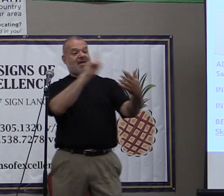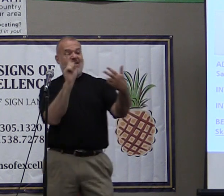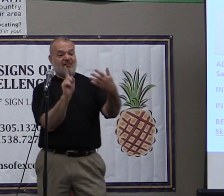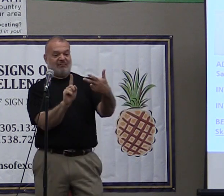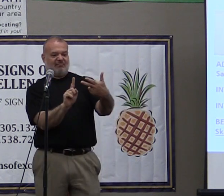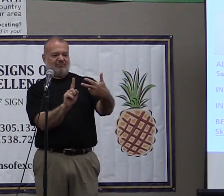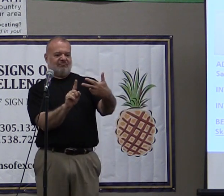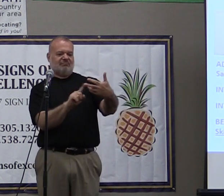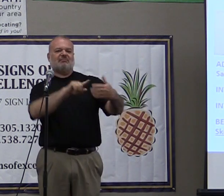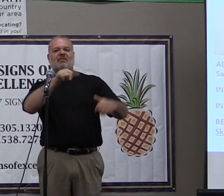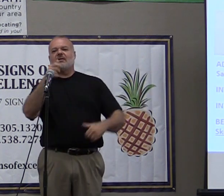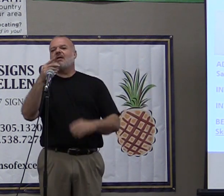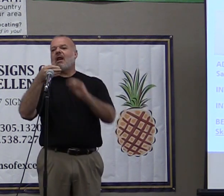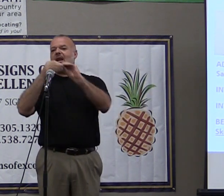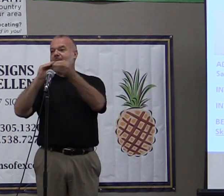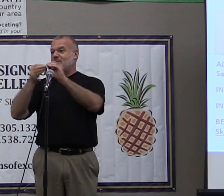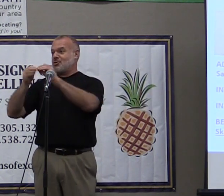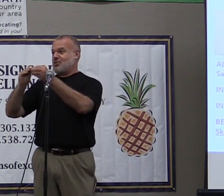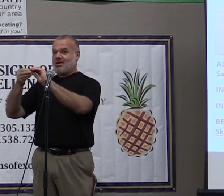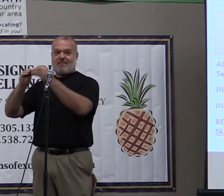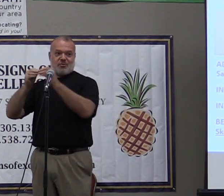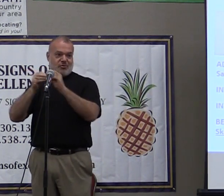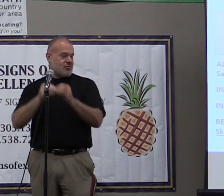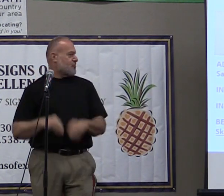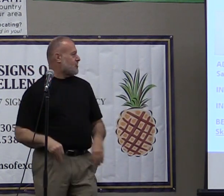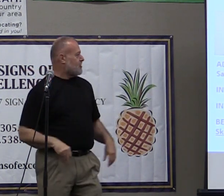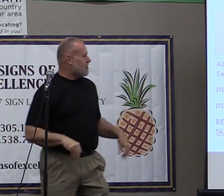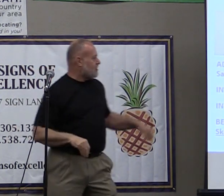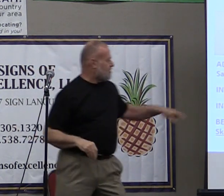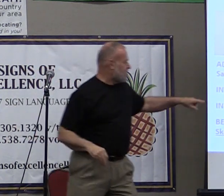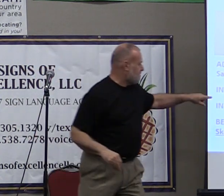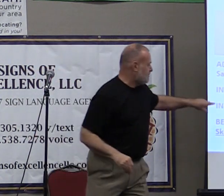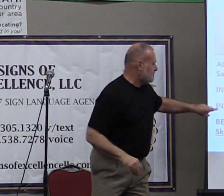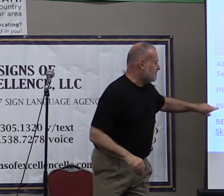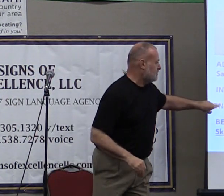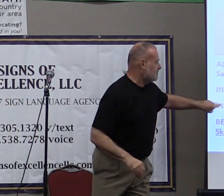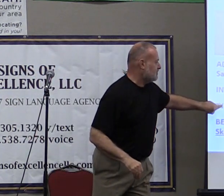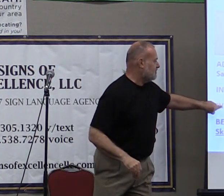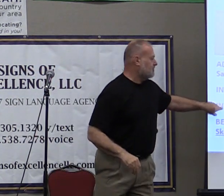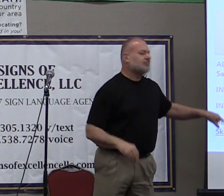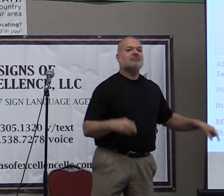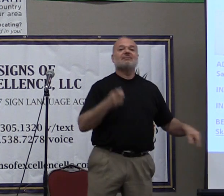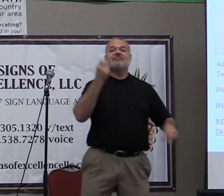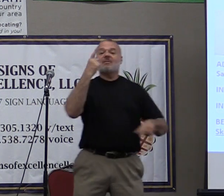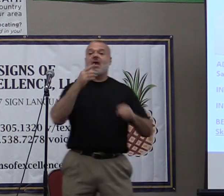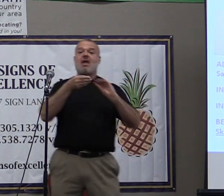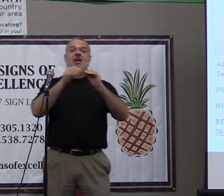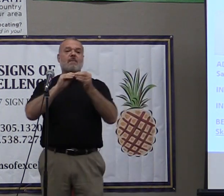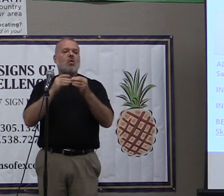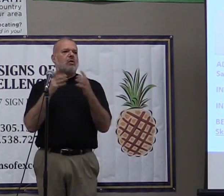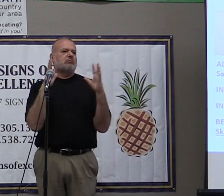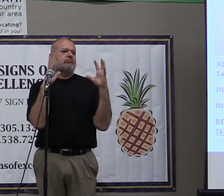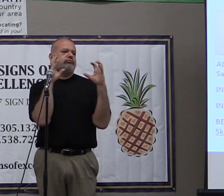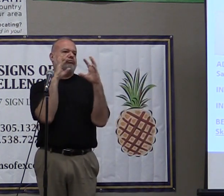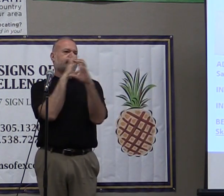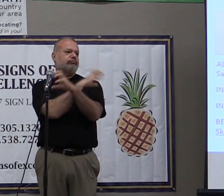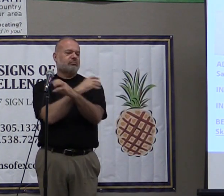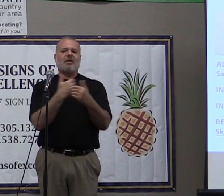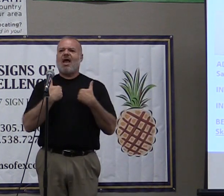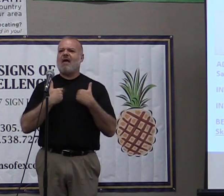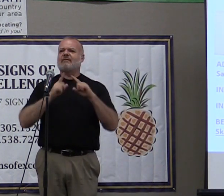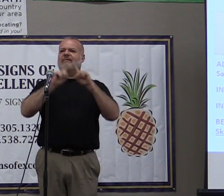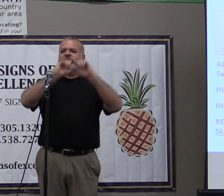polish our finger spelling skills. We will also review numbers in this